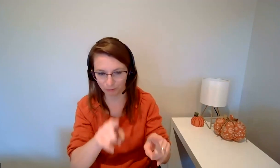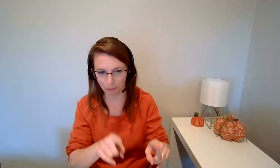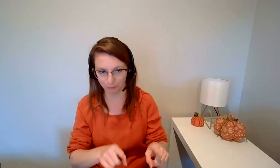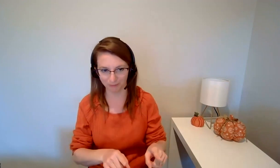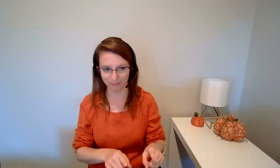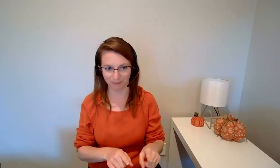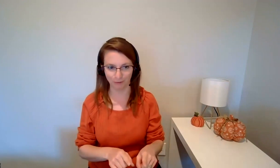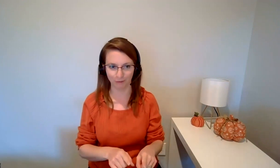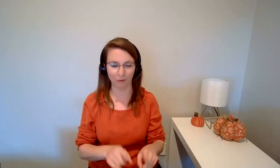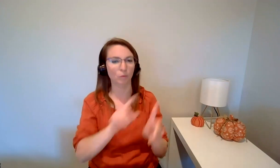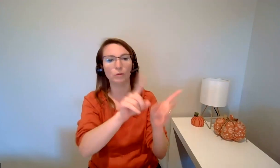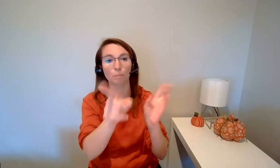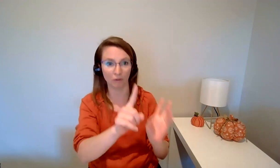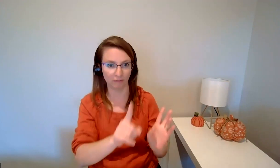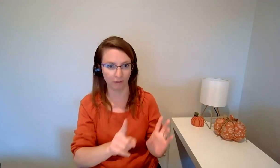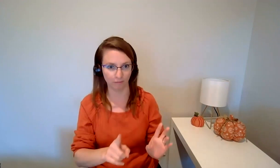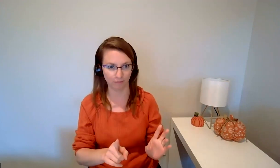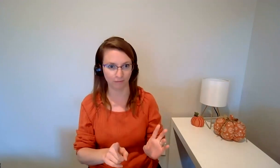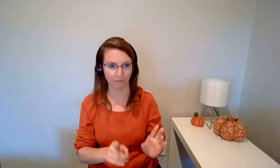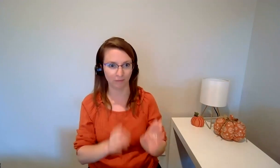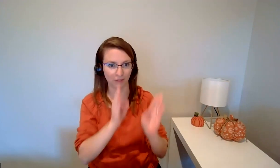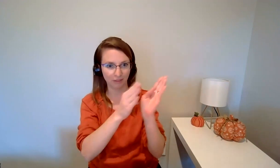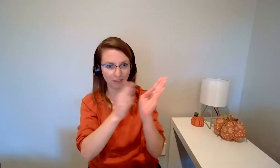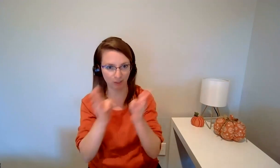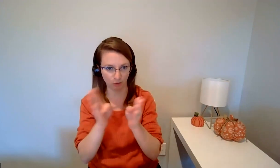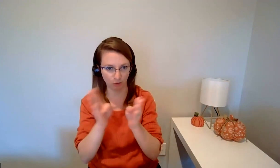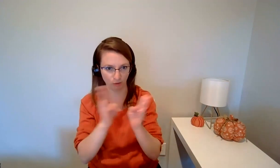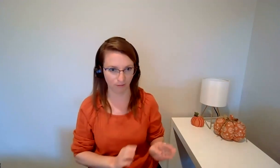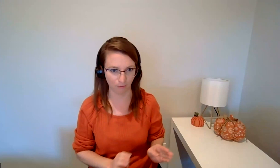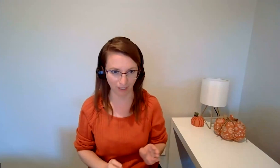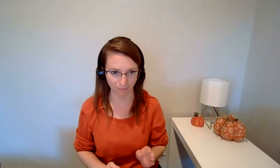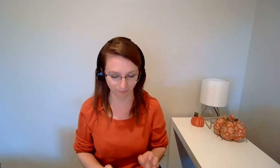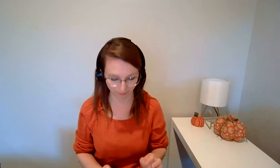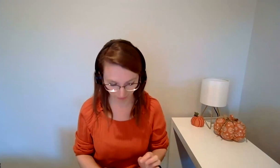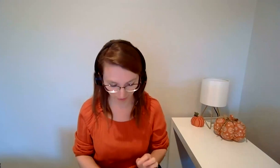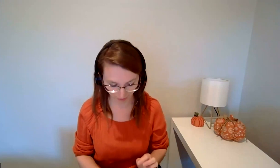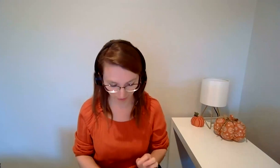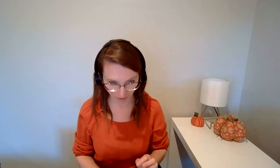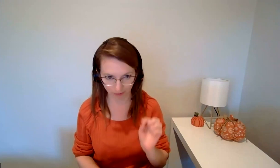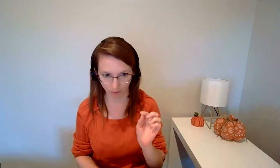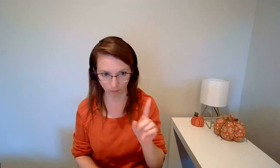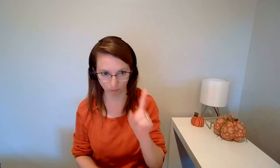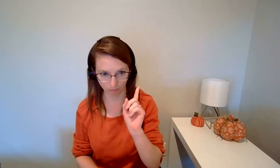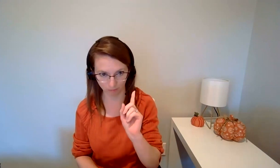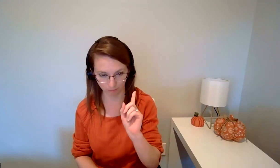you, or we'll do both of you. Take turn. Okay. All right. So